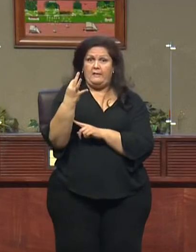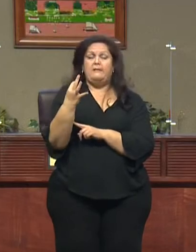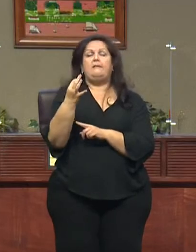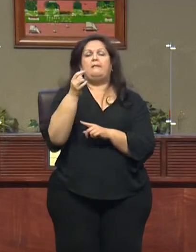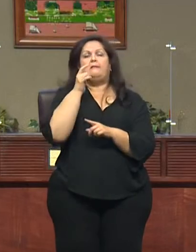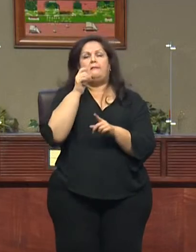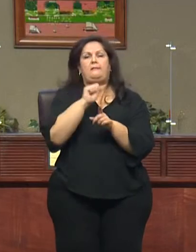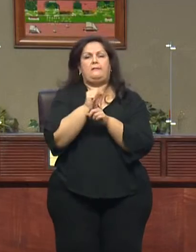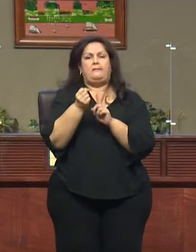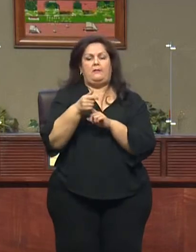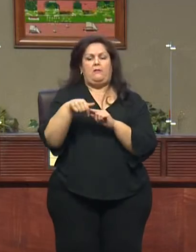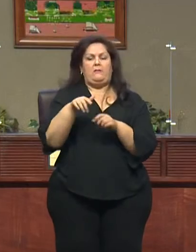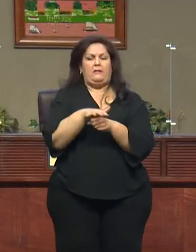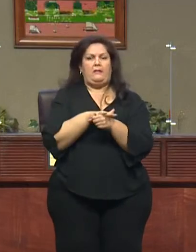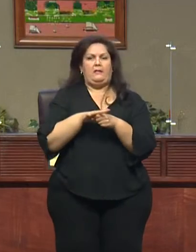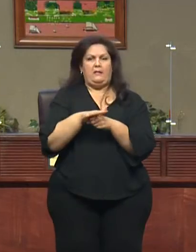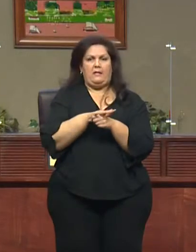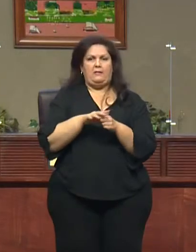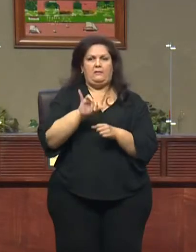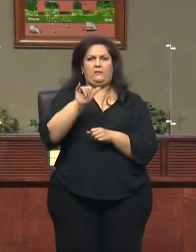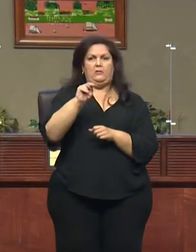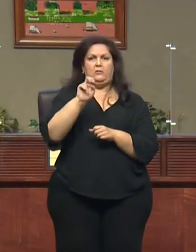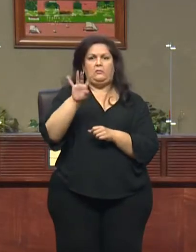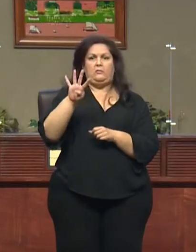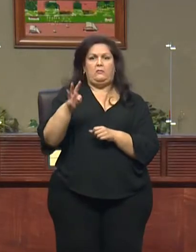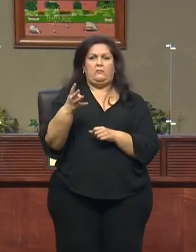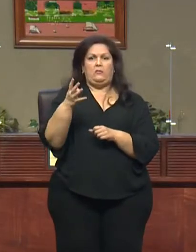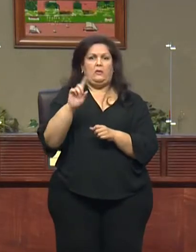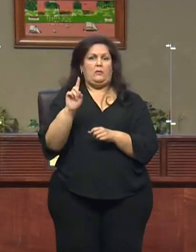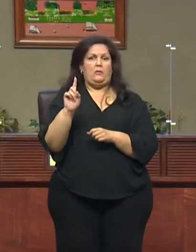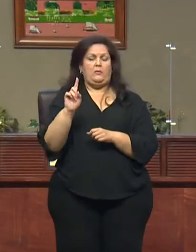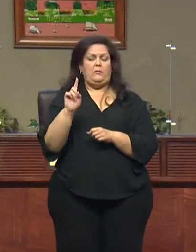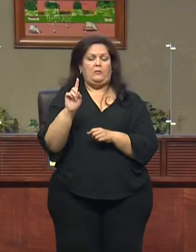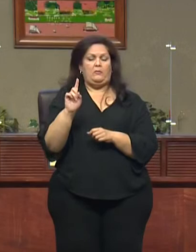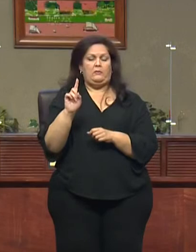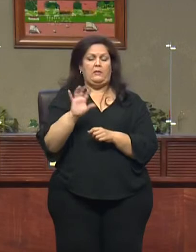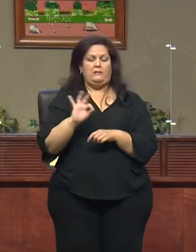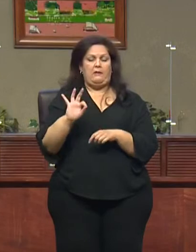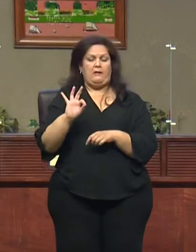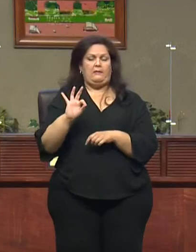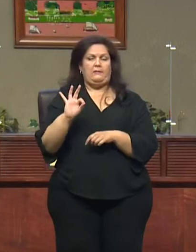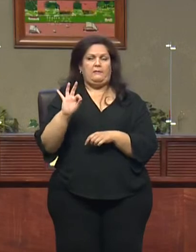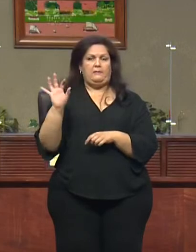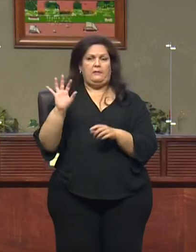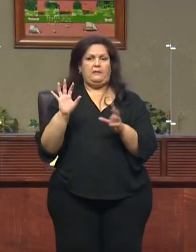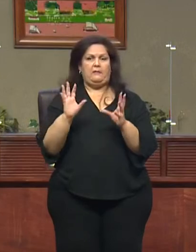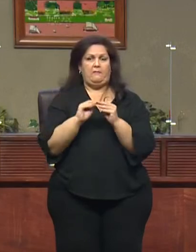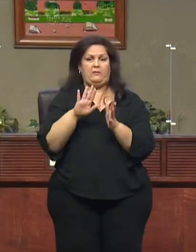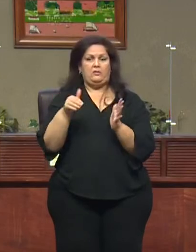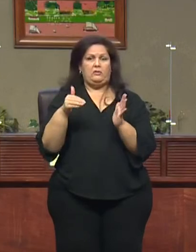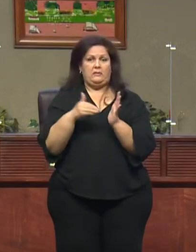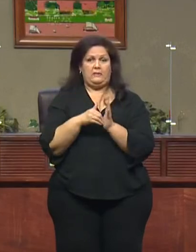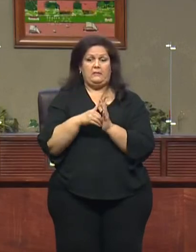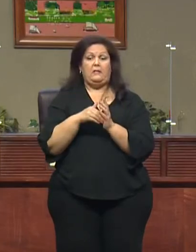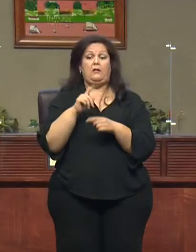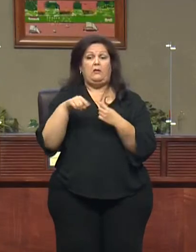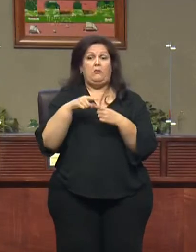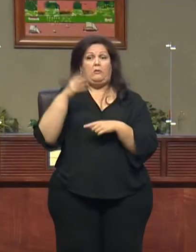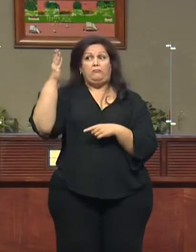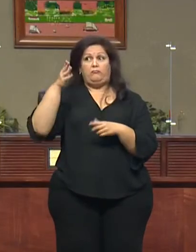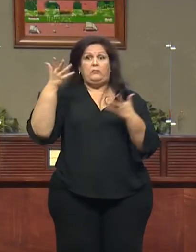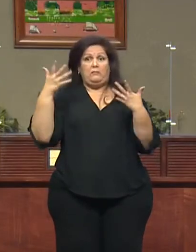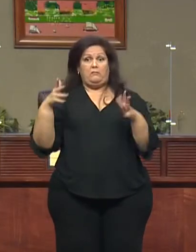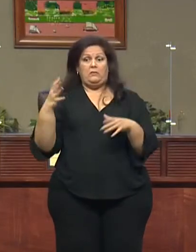on this coming Friday, June the 4th, and at the conclusion of the State of the County, we